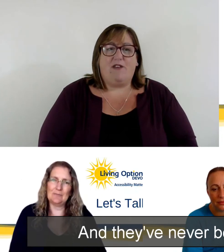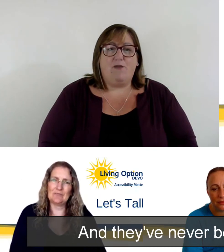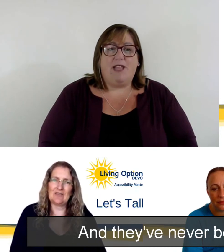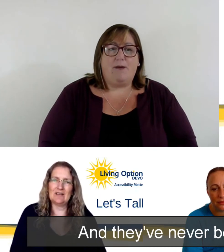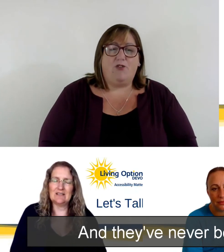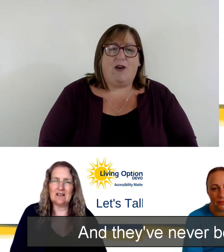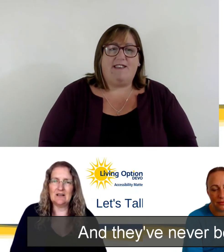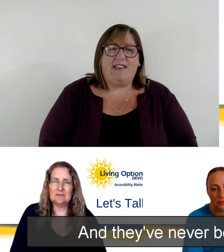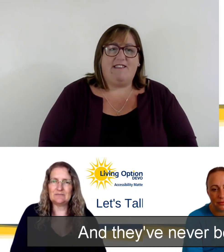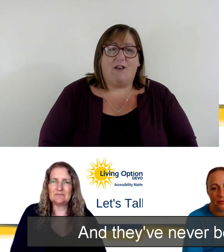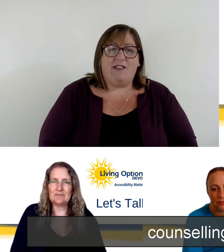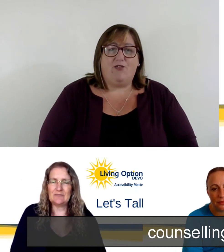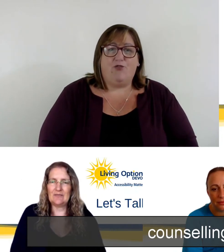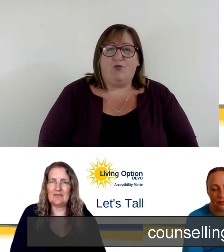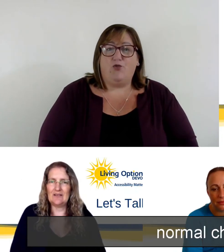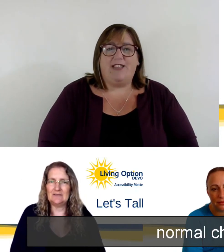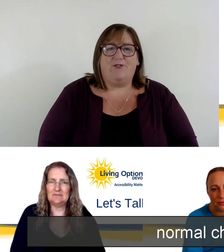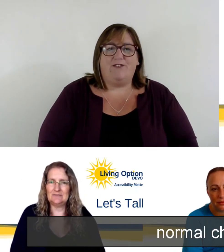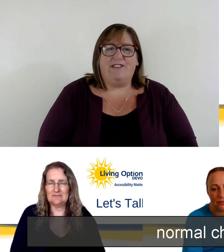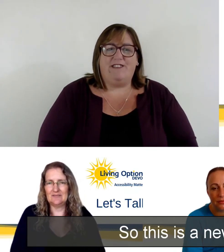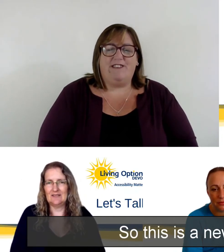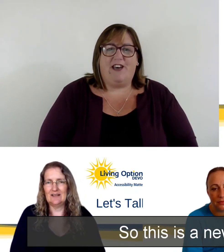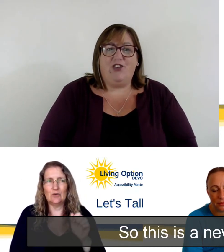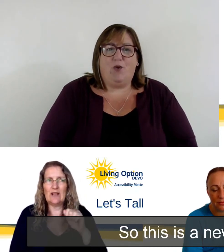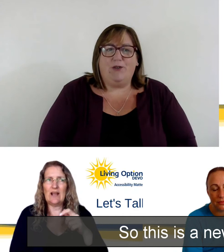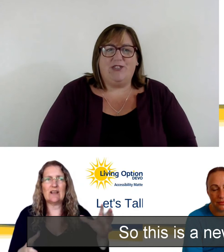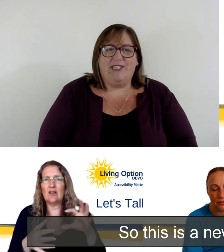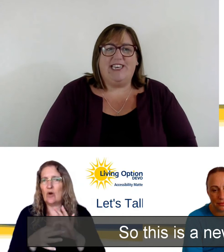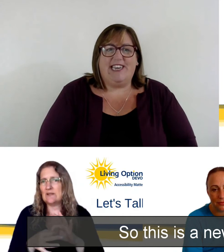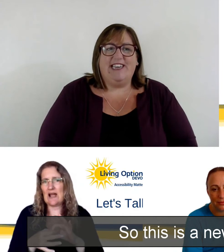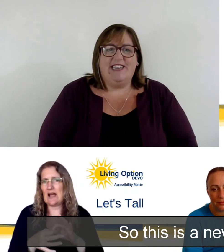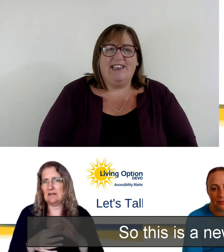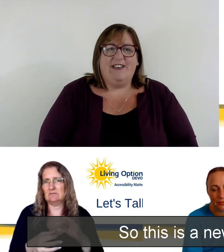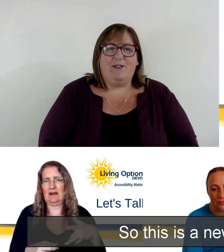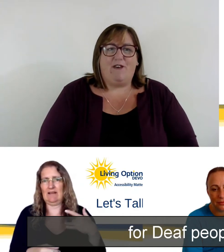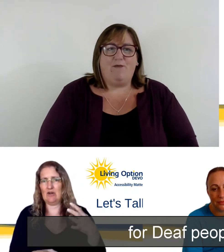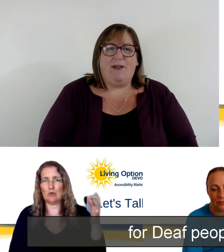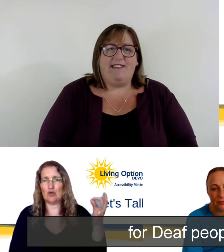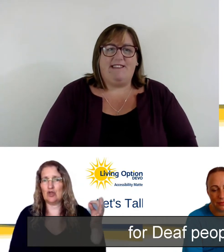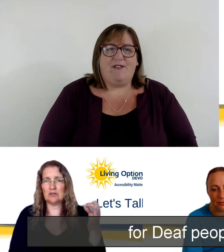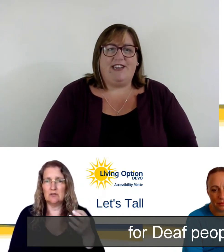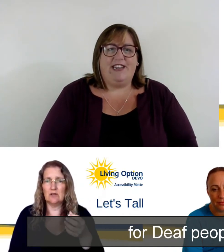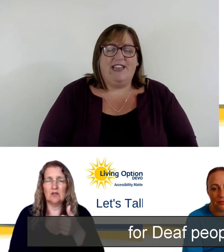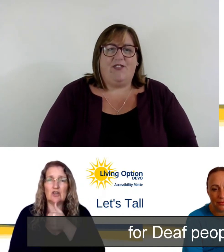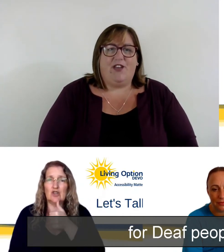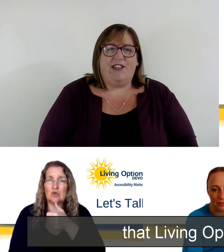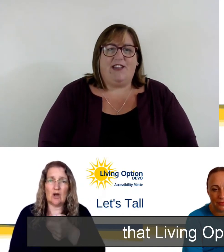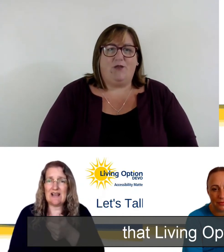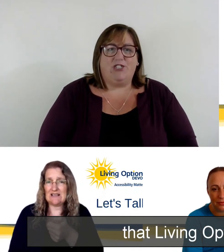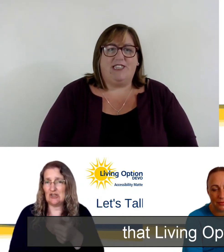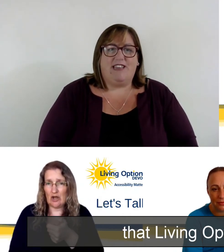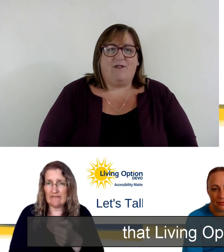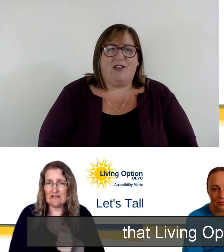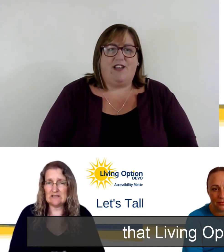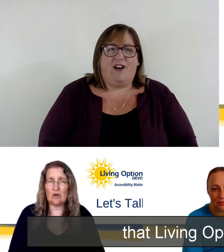And they've never been able to access counselling through normal channels. So this is a new opportunity for deaf people in Devon that